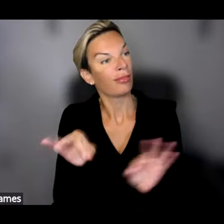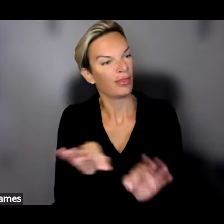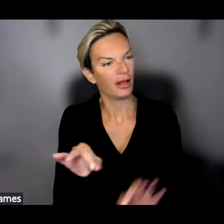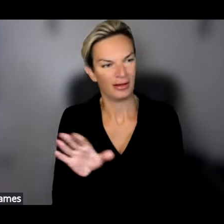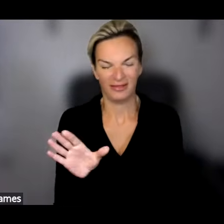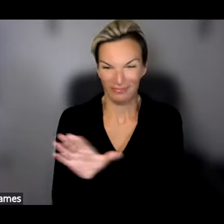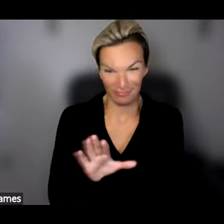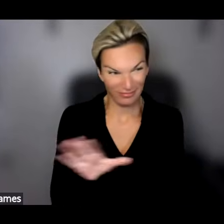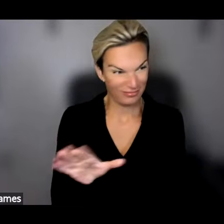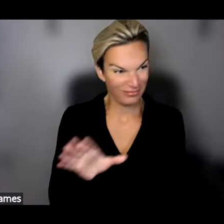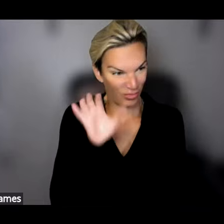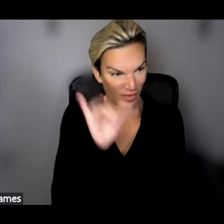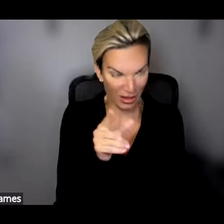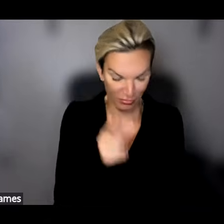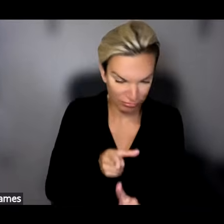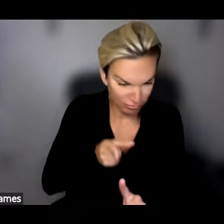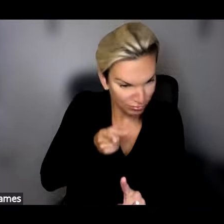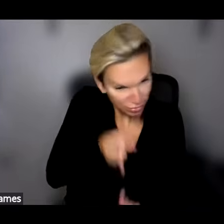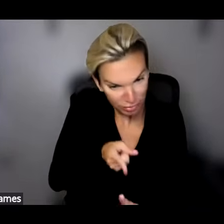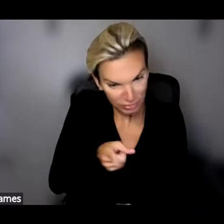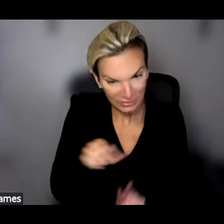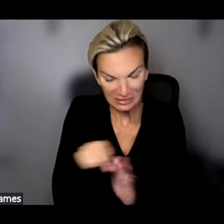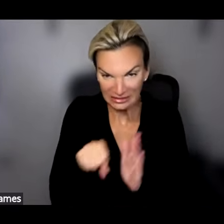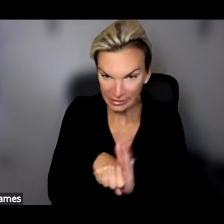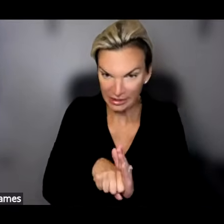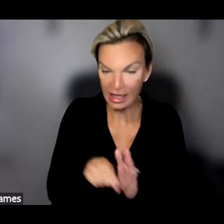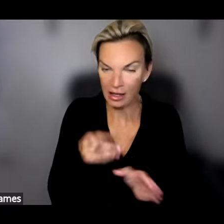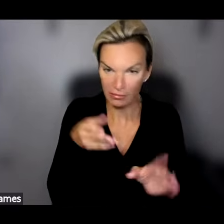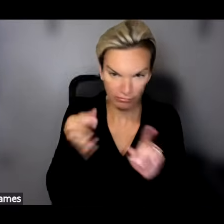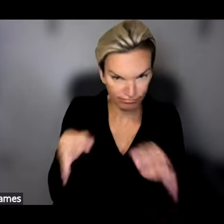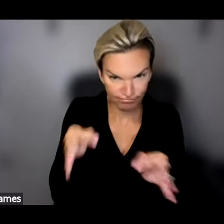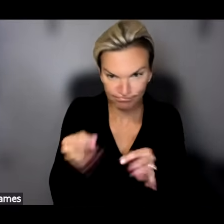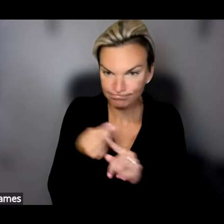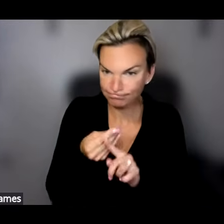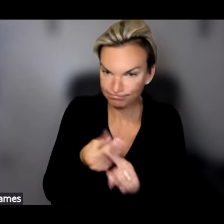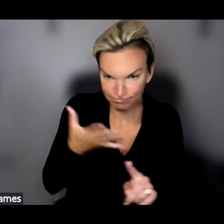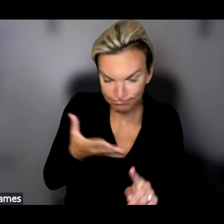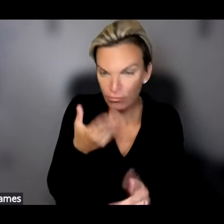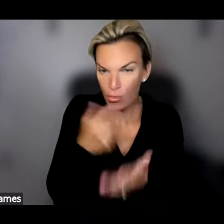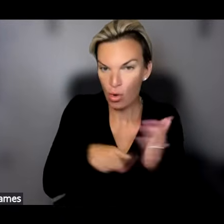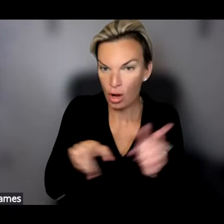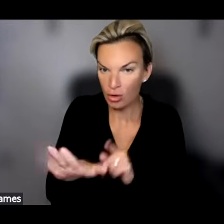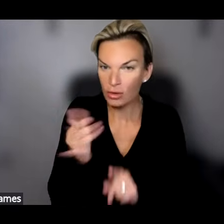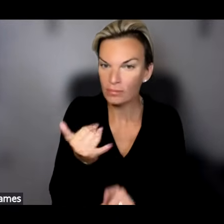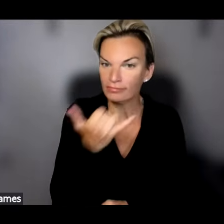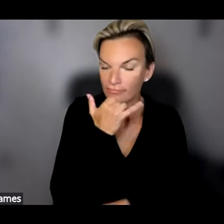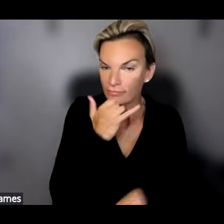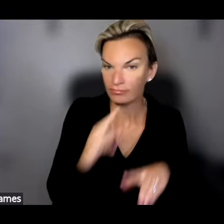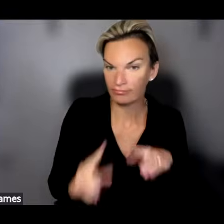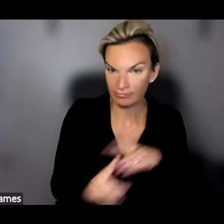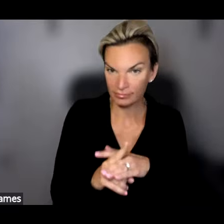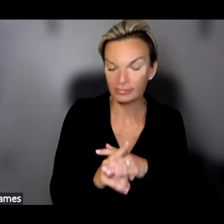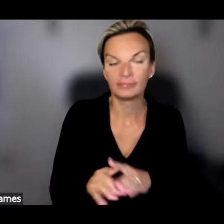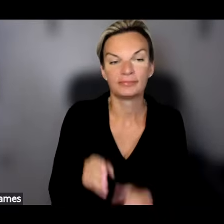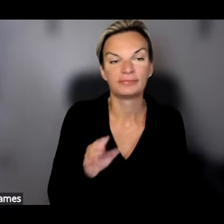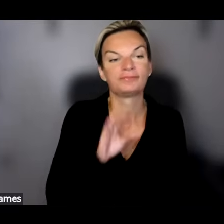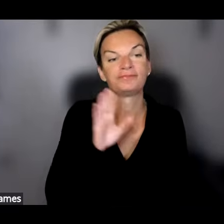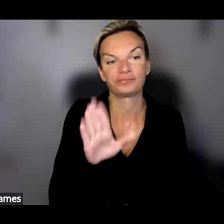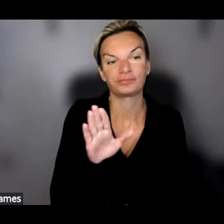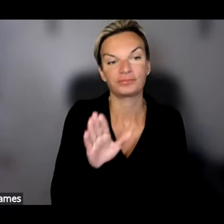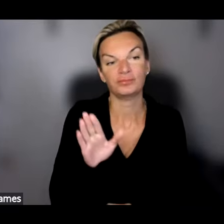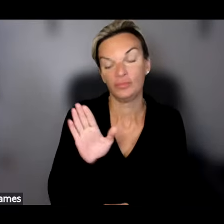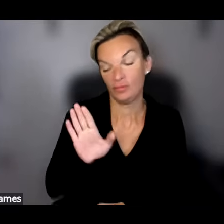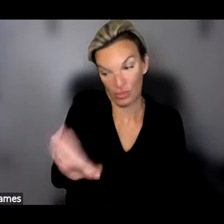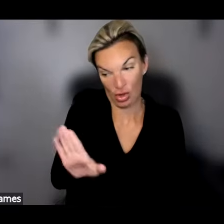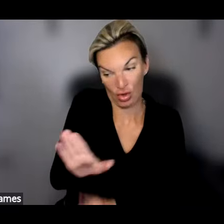comes directly from the state's description of the conduct at issue. Clerk Bishop's attorney now argues that those words are